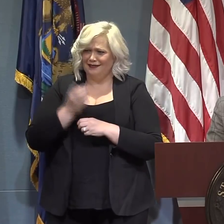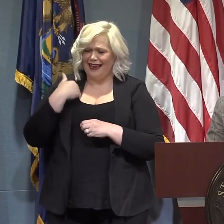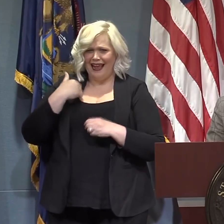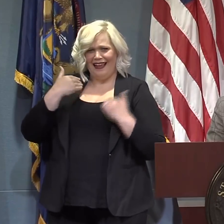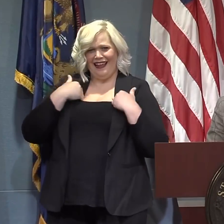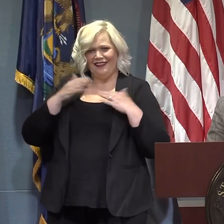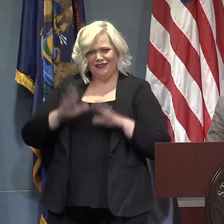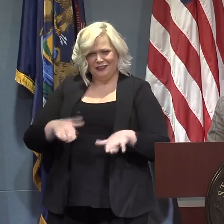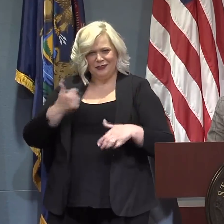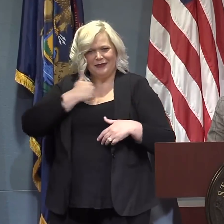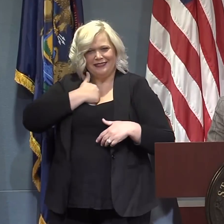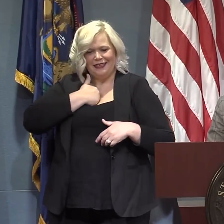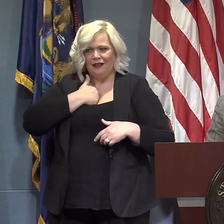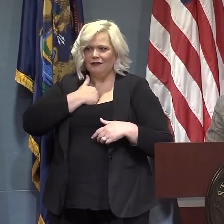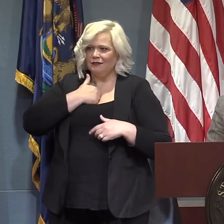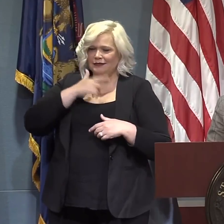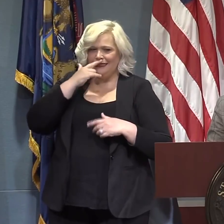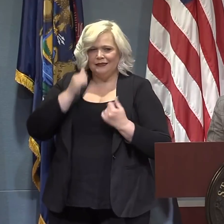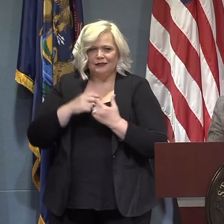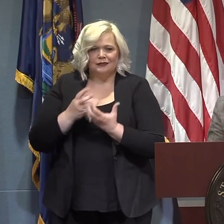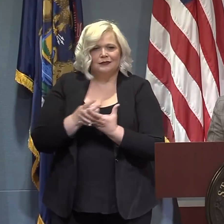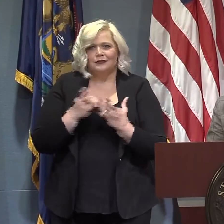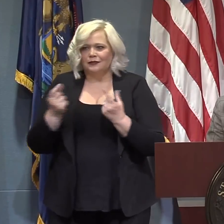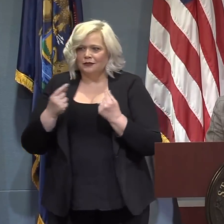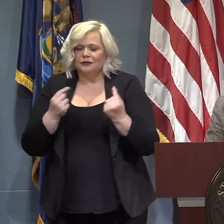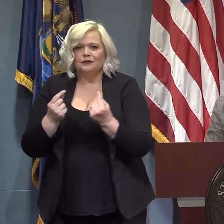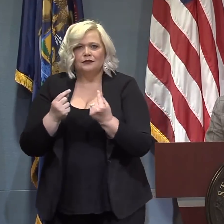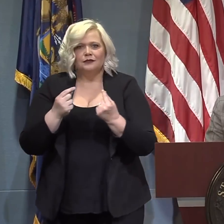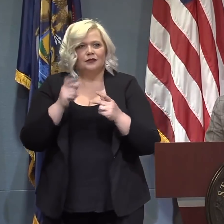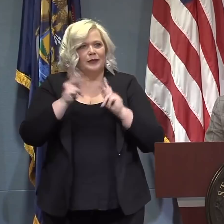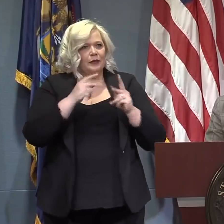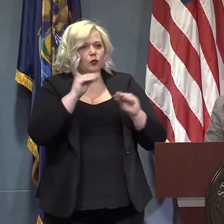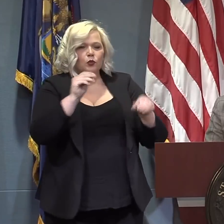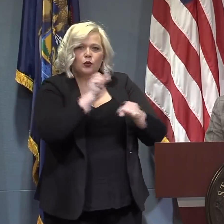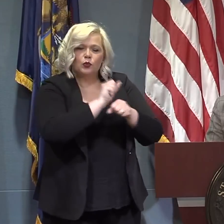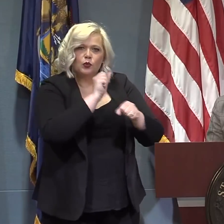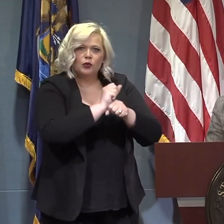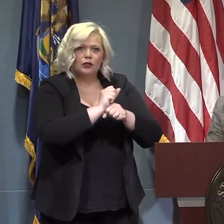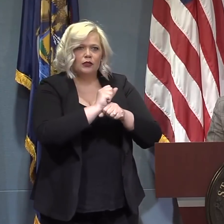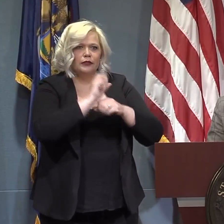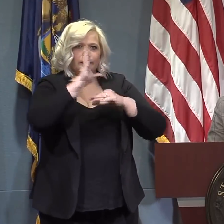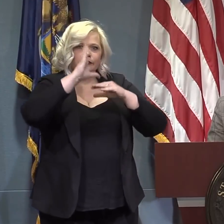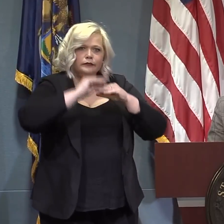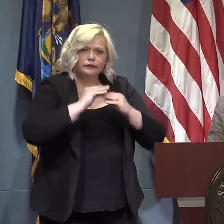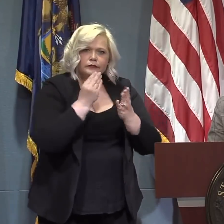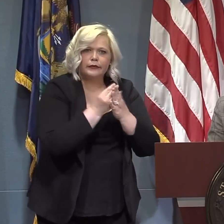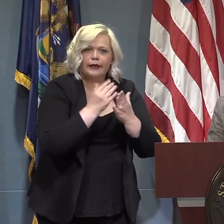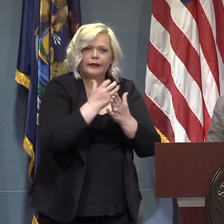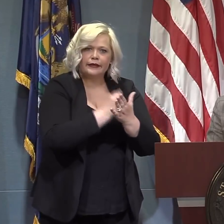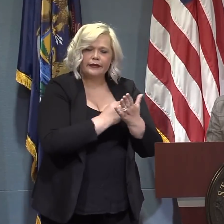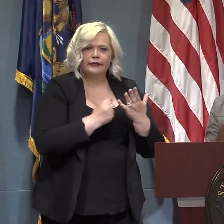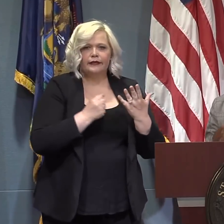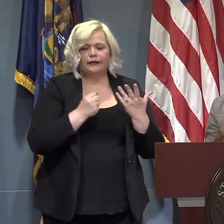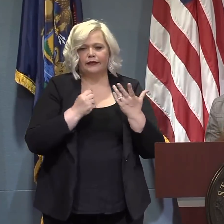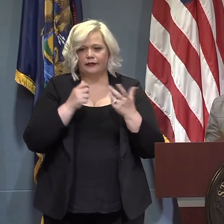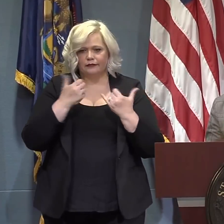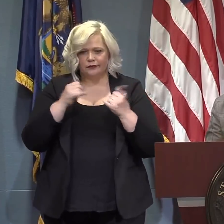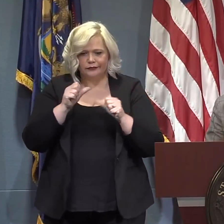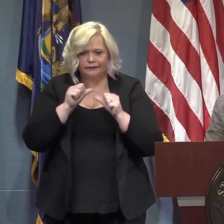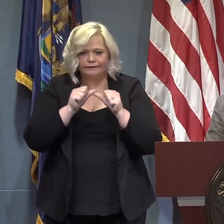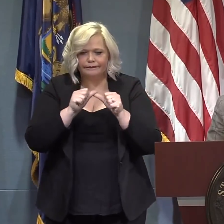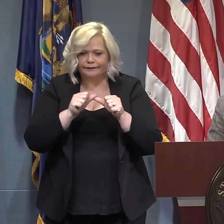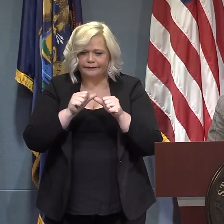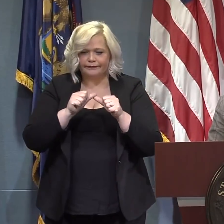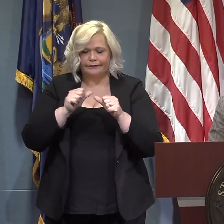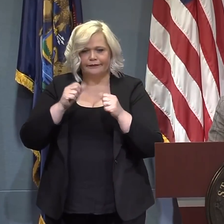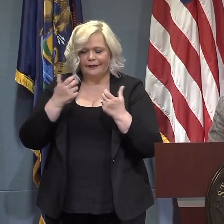know many people are out of work, they've seen a decrease in pay, or they're struggling trying to figure out how to continue